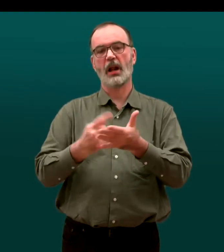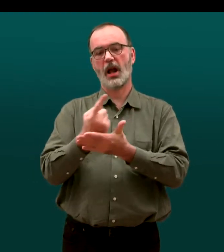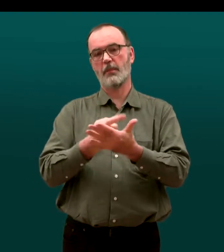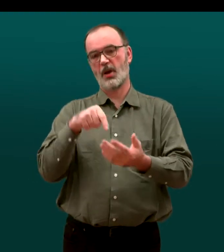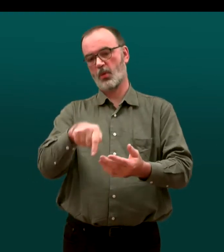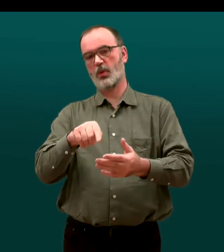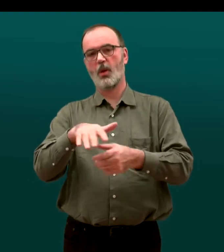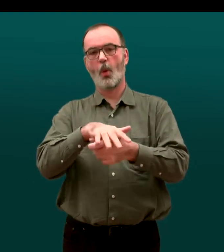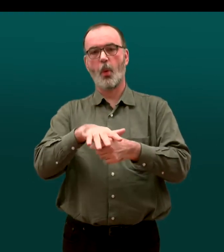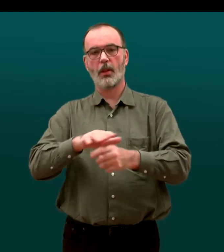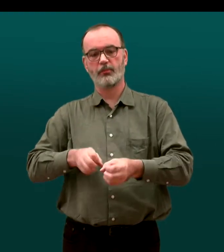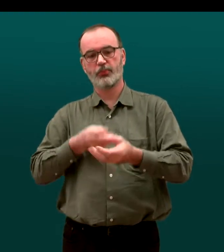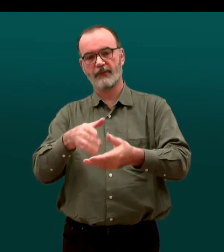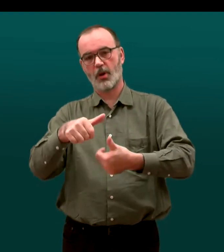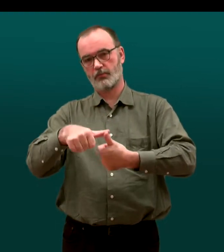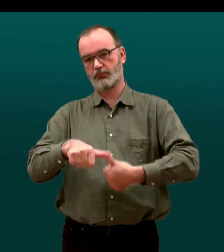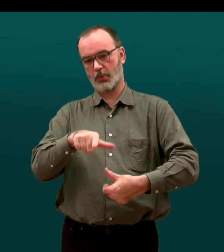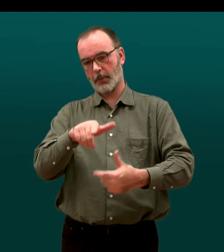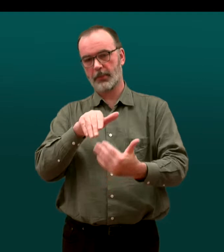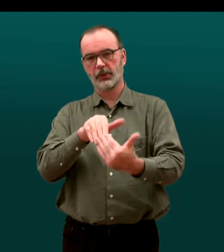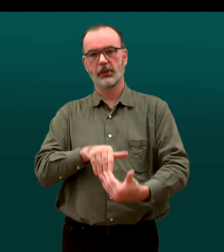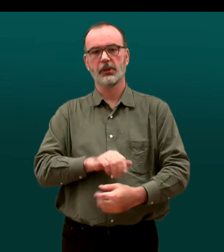BSL about local provision as appropriate.